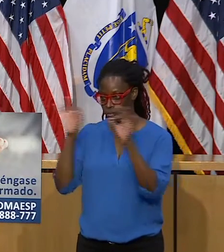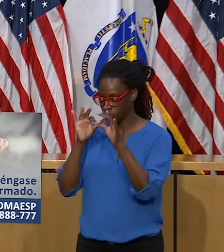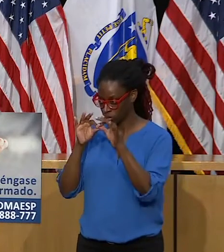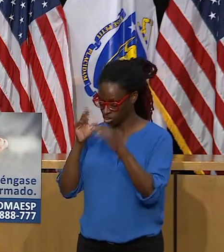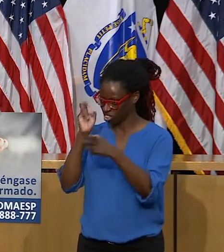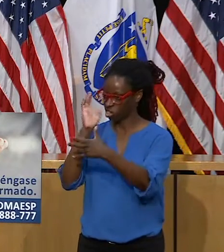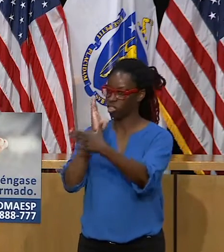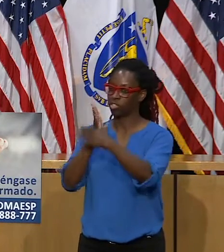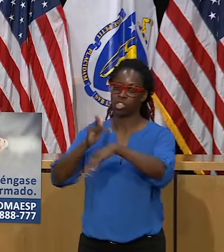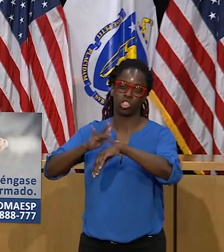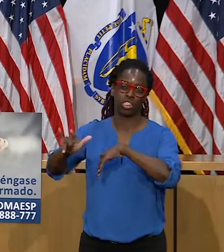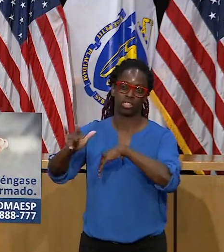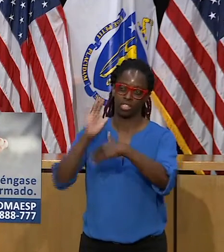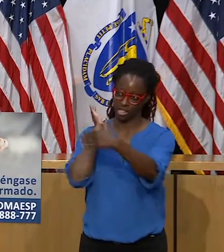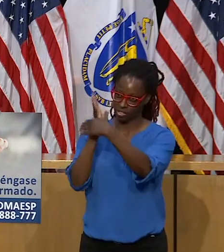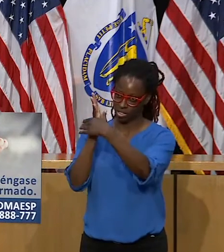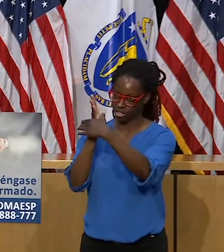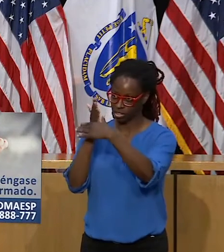especially